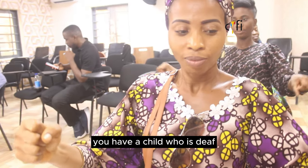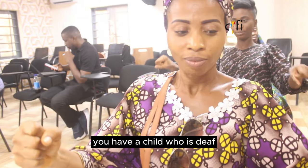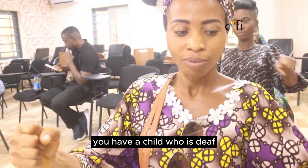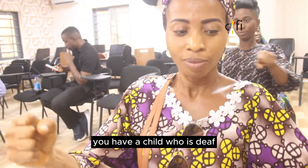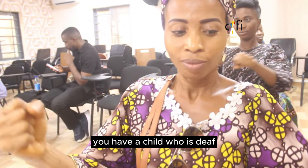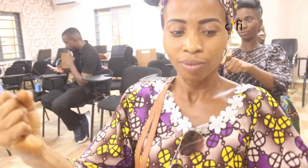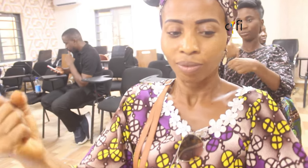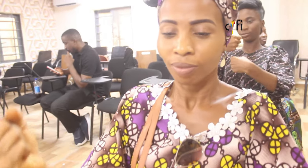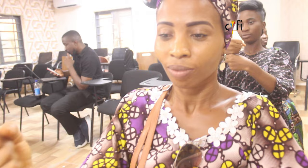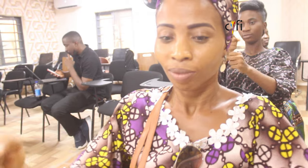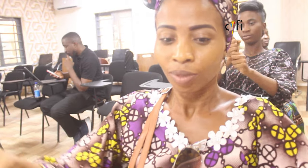deaf,